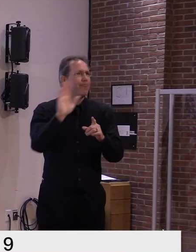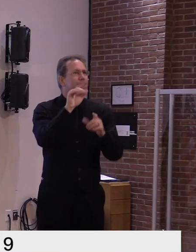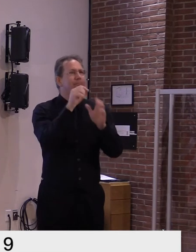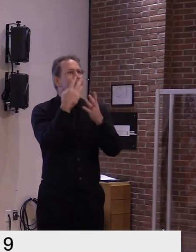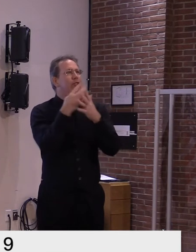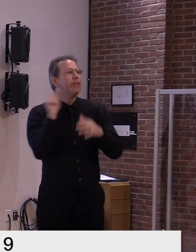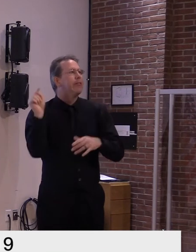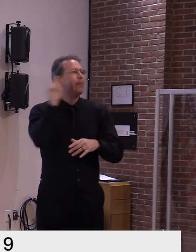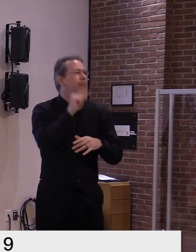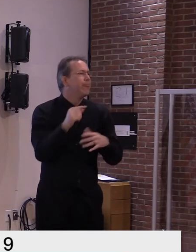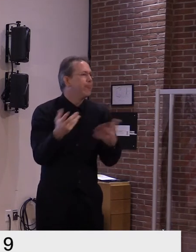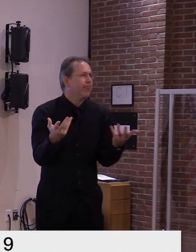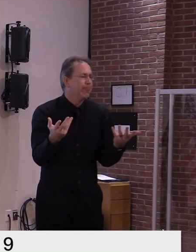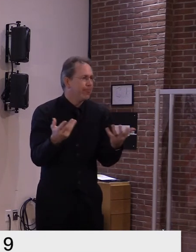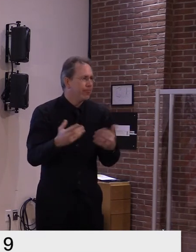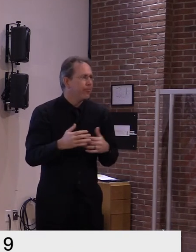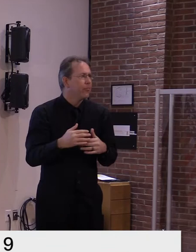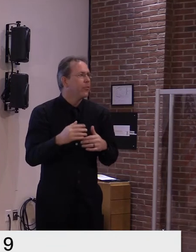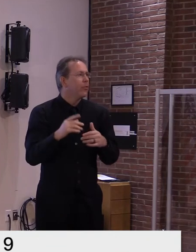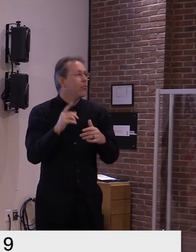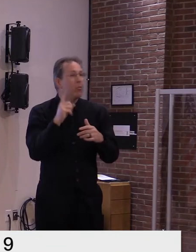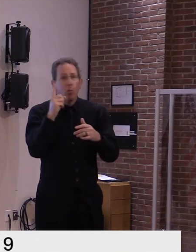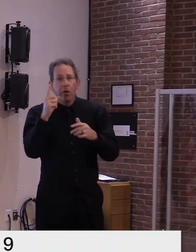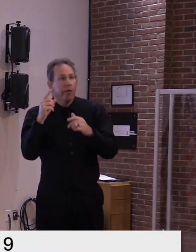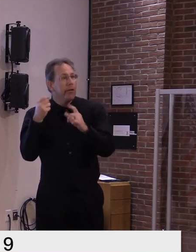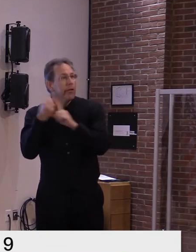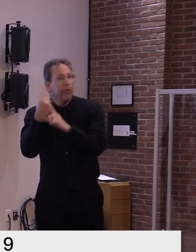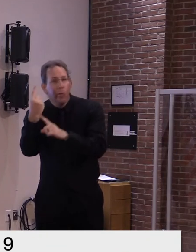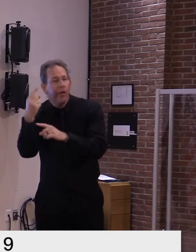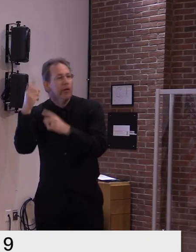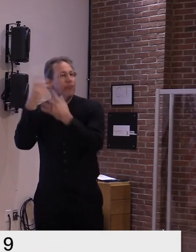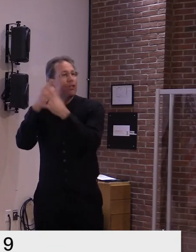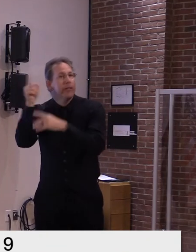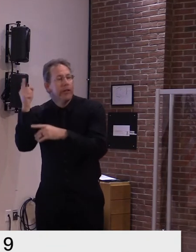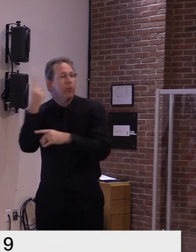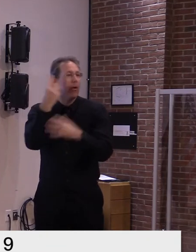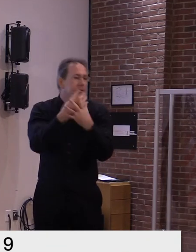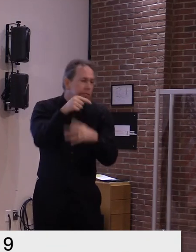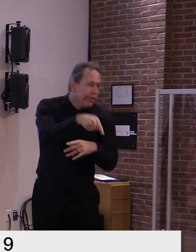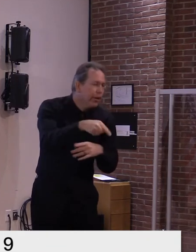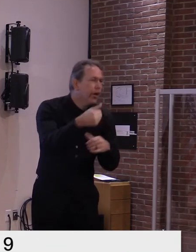in terms of small numbers, 1, 2, that sort of